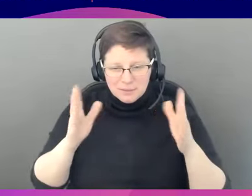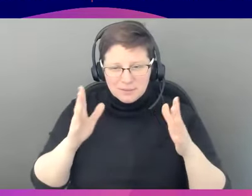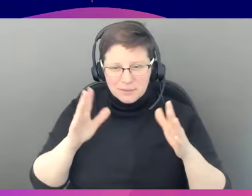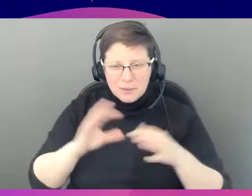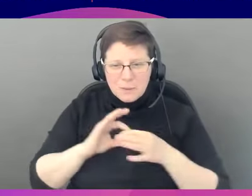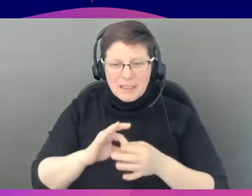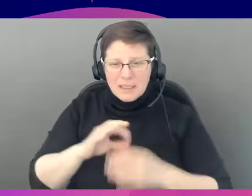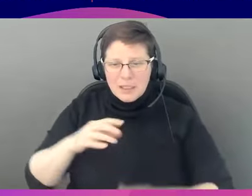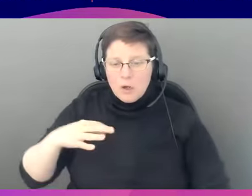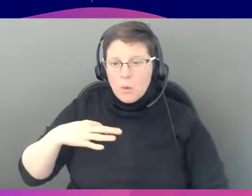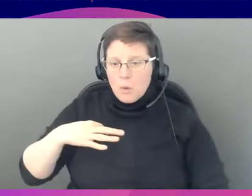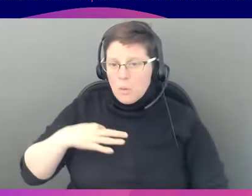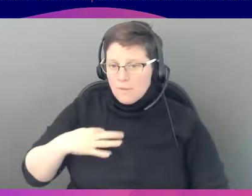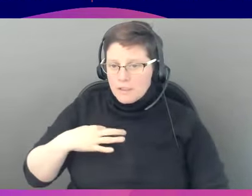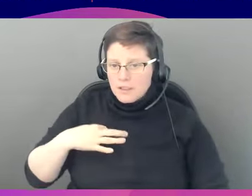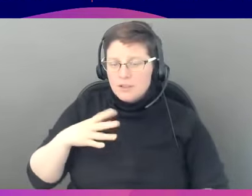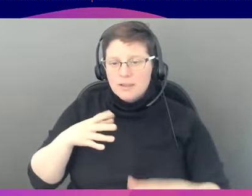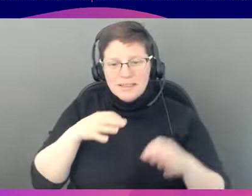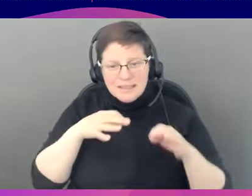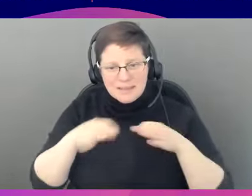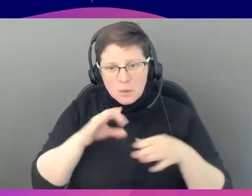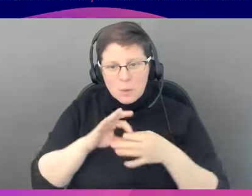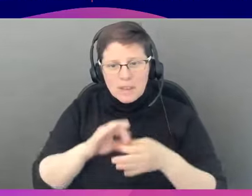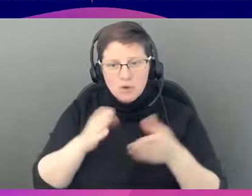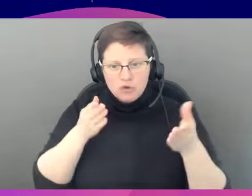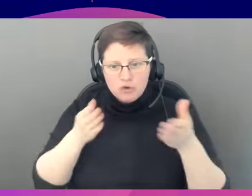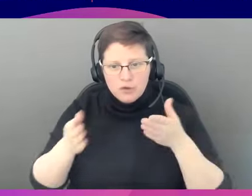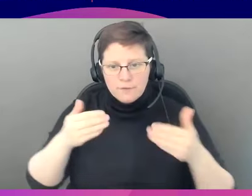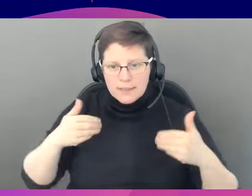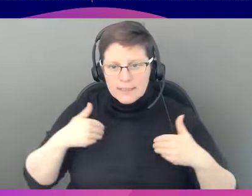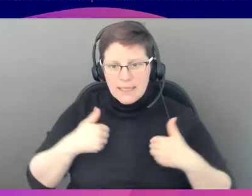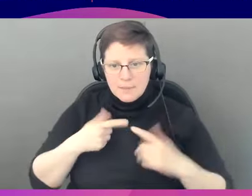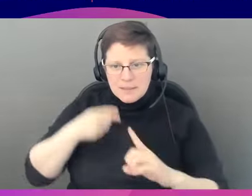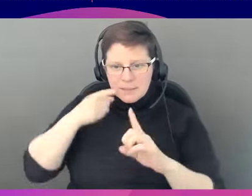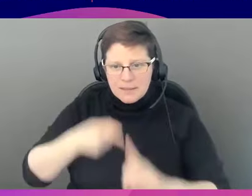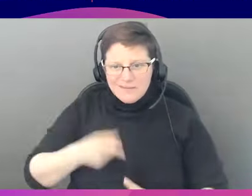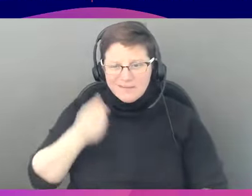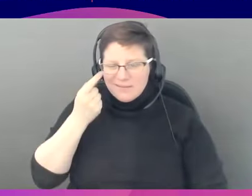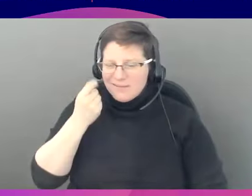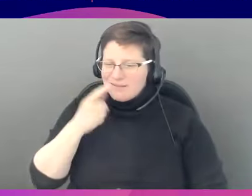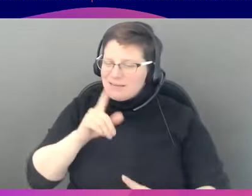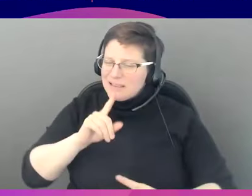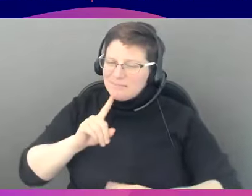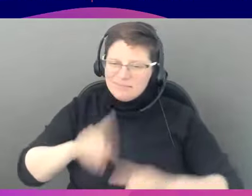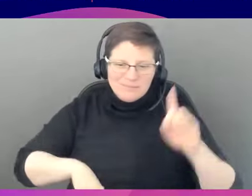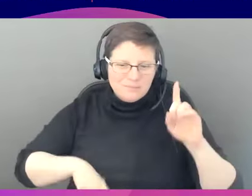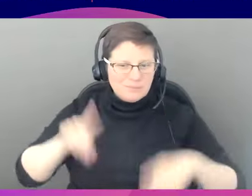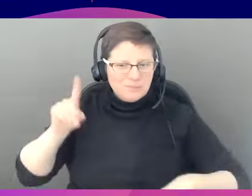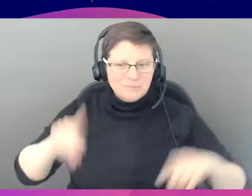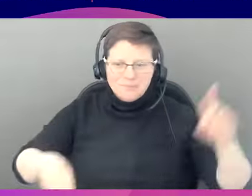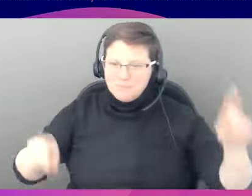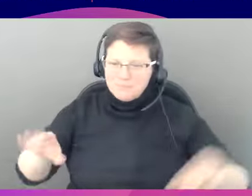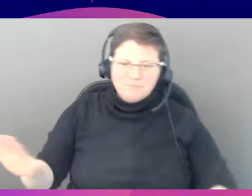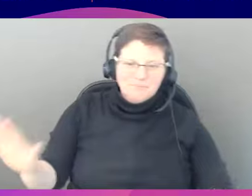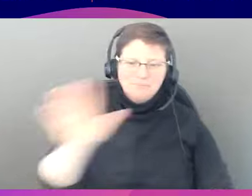Qualifications and definitions regarding service animals specifically is quite fragmented across the country.